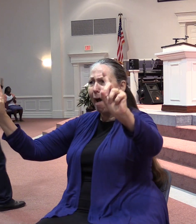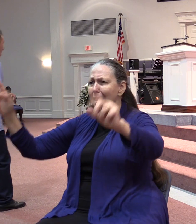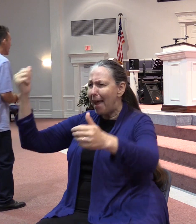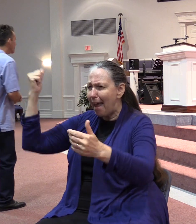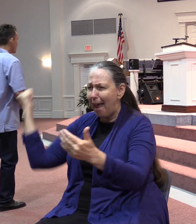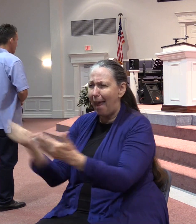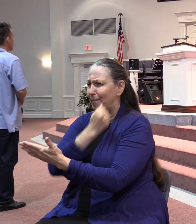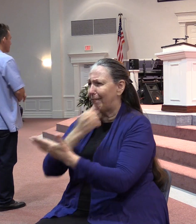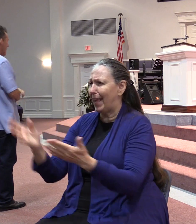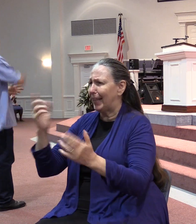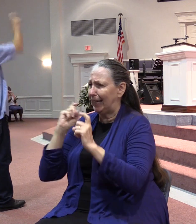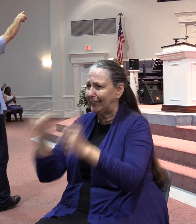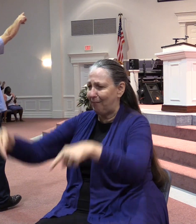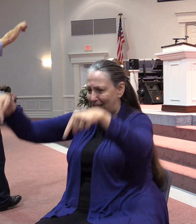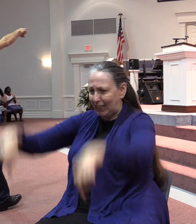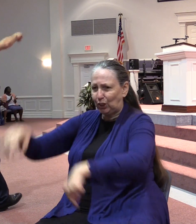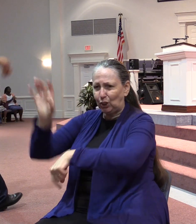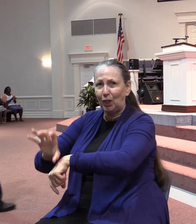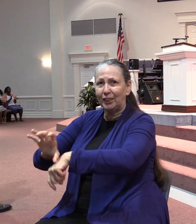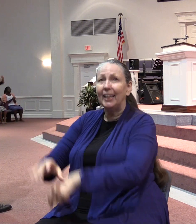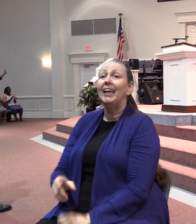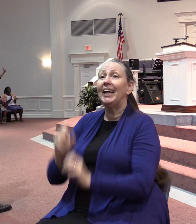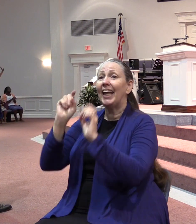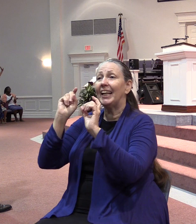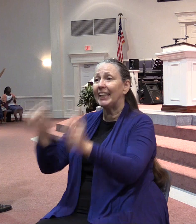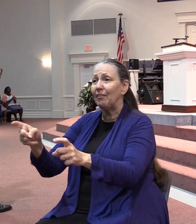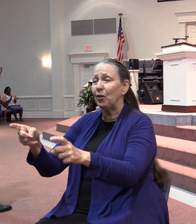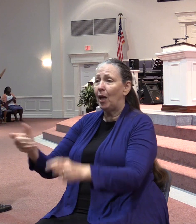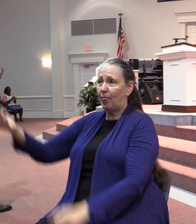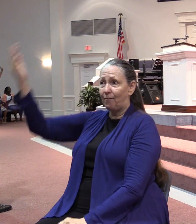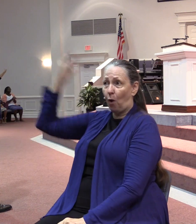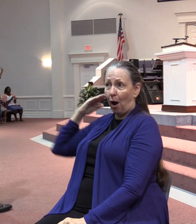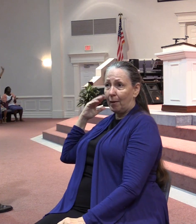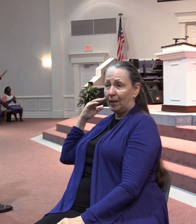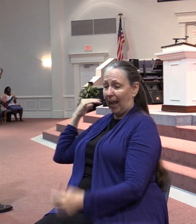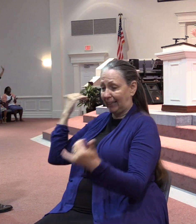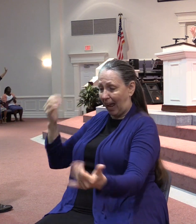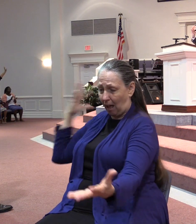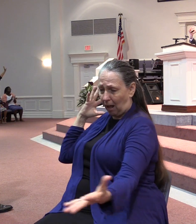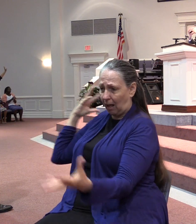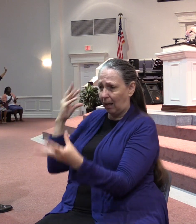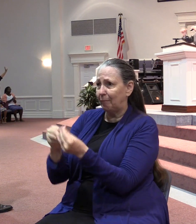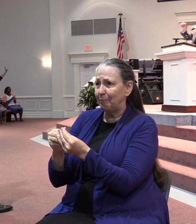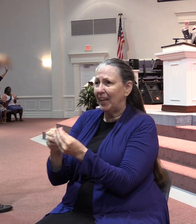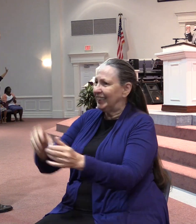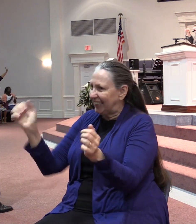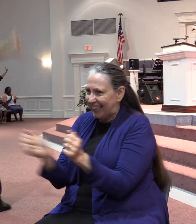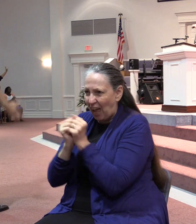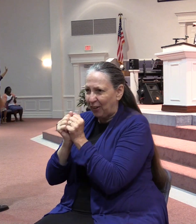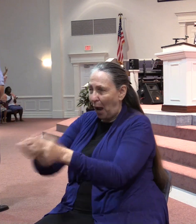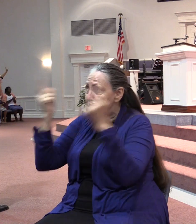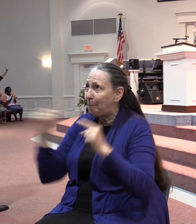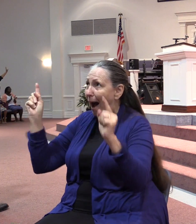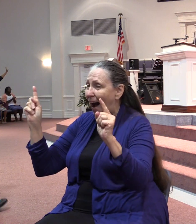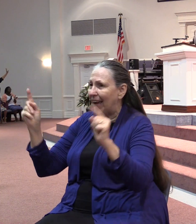he's given this church. He is able to give us the former and the latter rain together, and in the